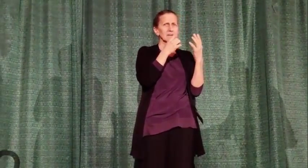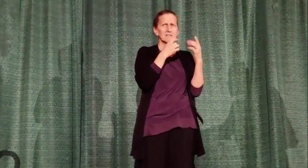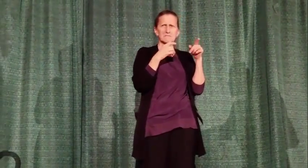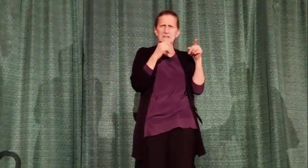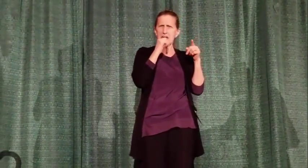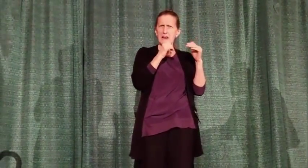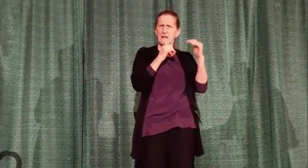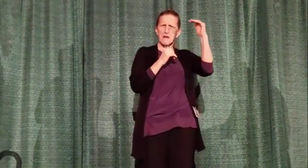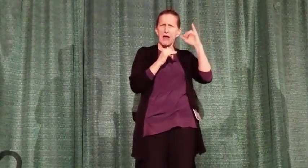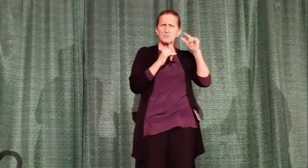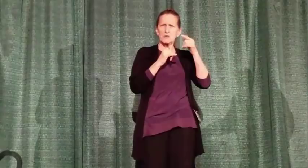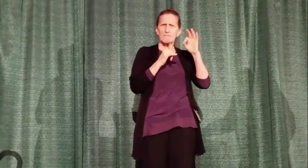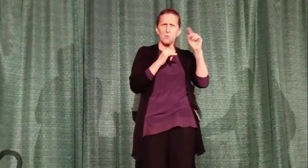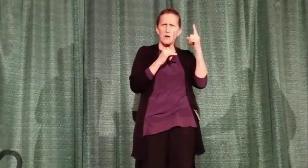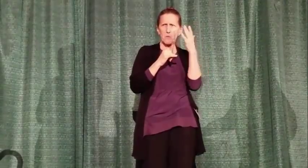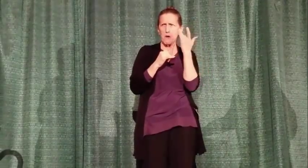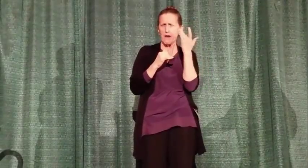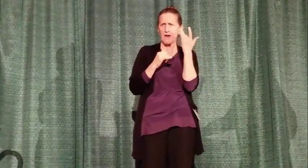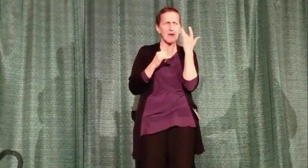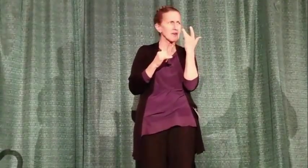so rich in protein? Why?